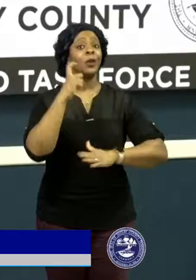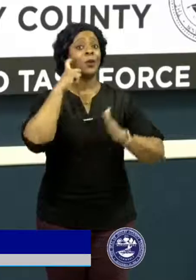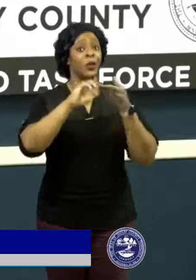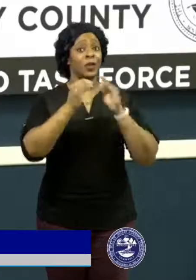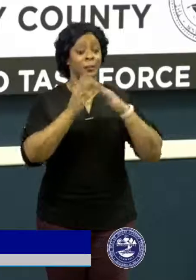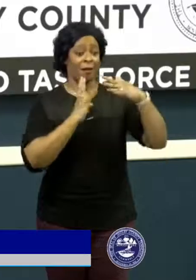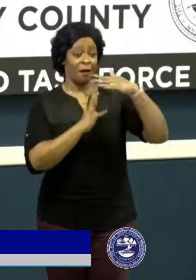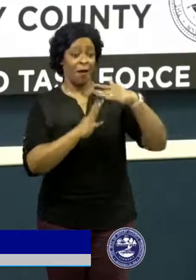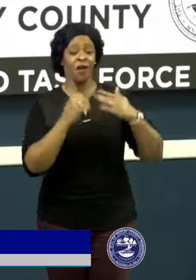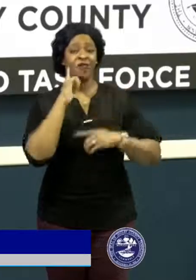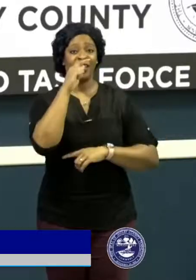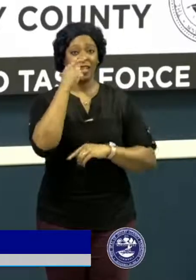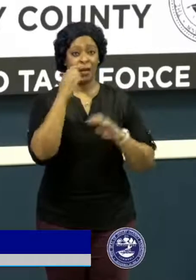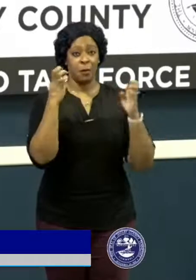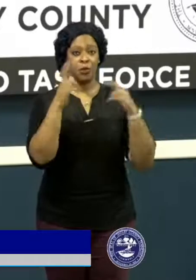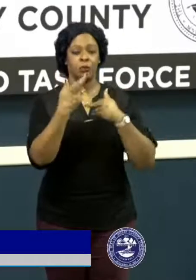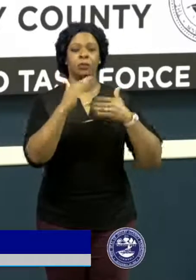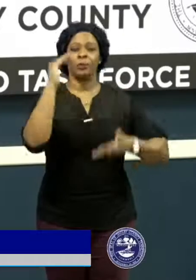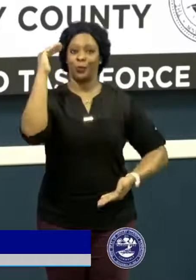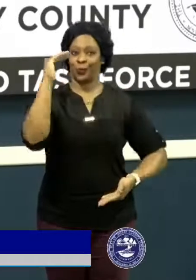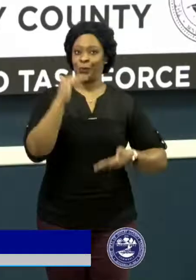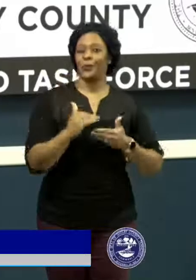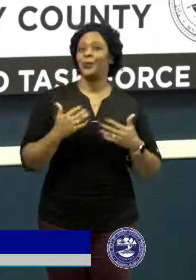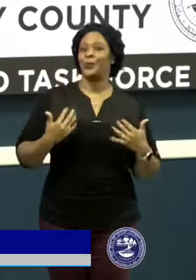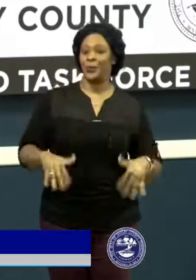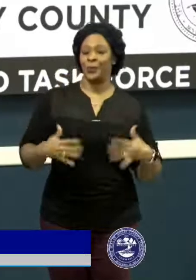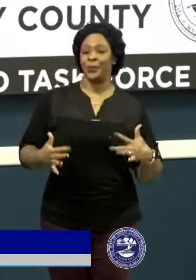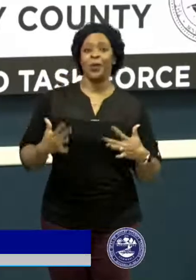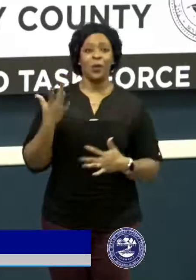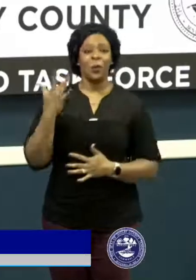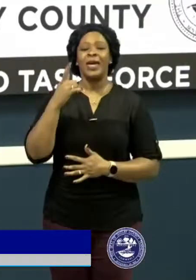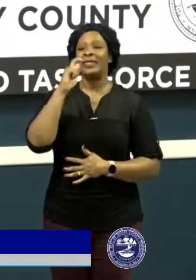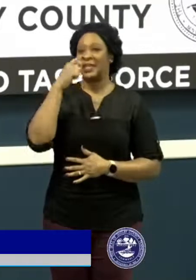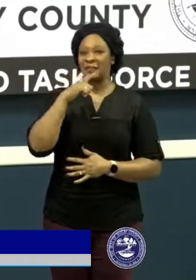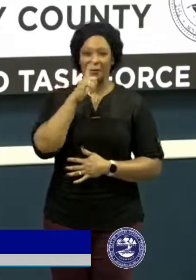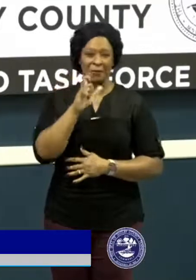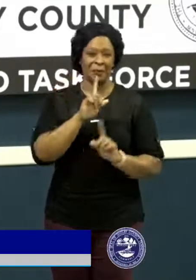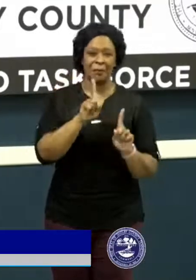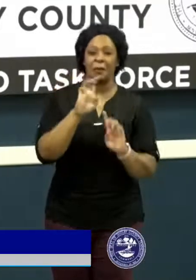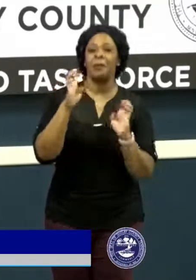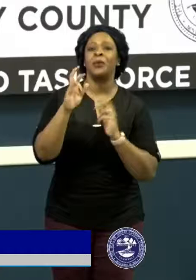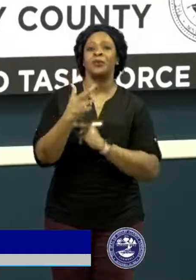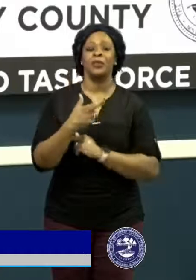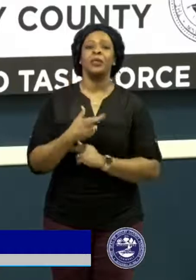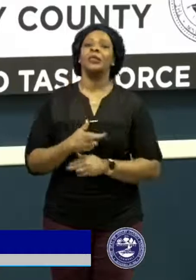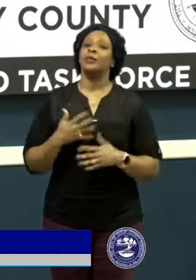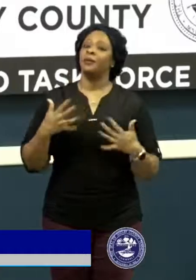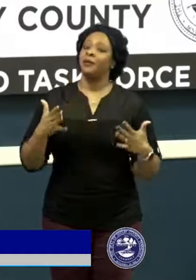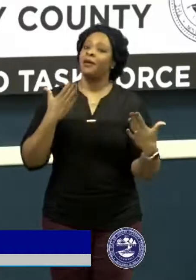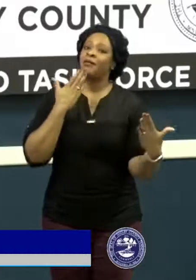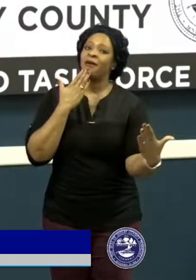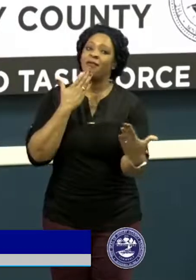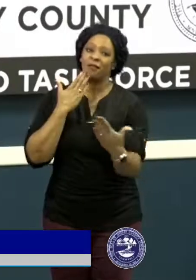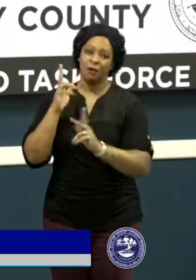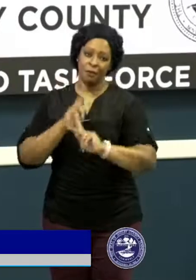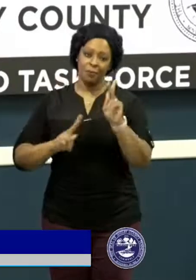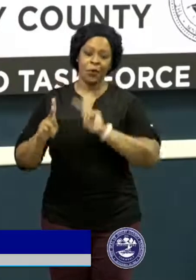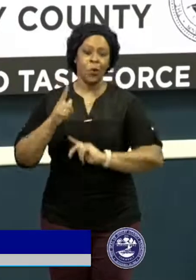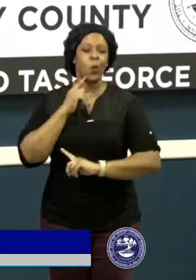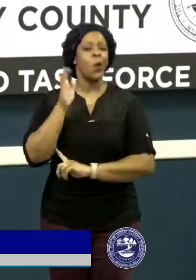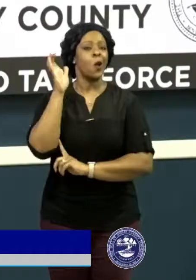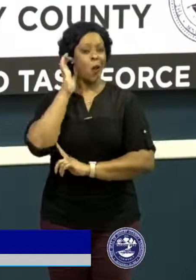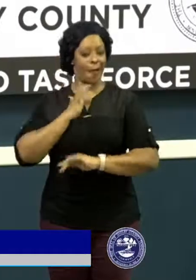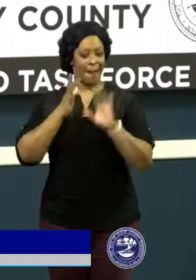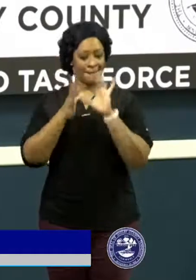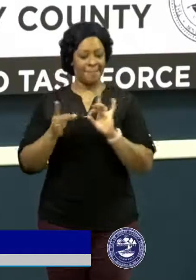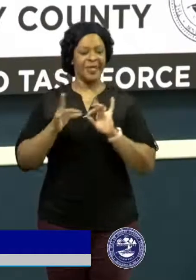number of people presenting themselves at the emergency room simply for testing. So that is a credit to people who are hearing the message and